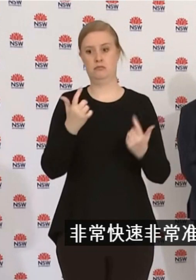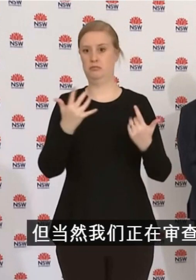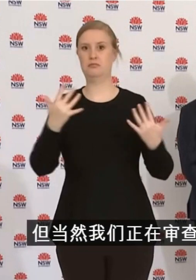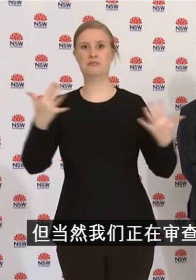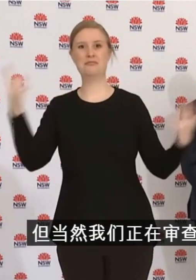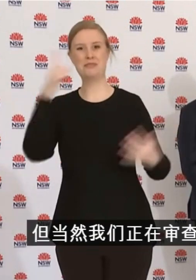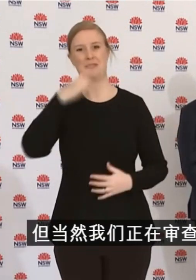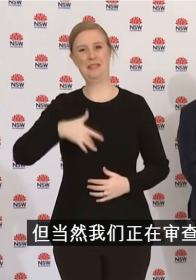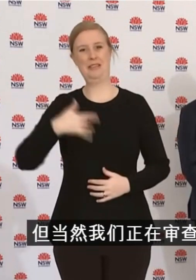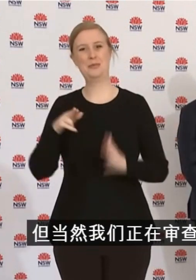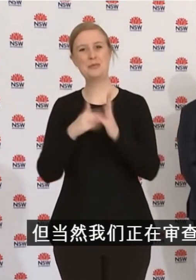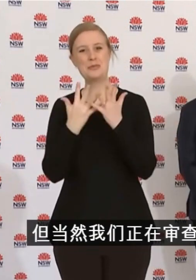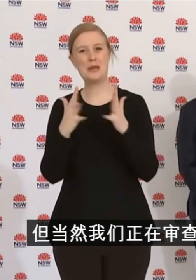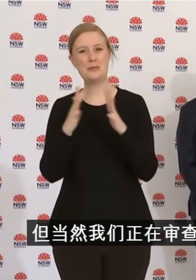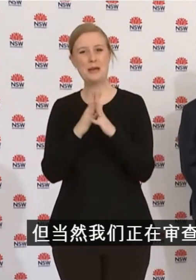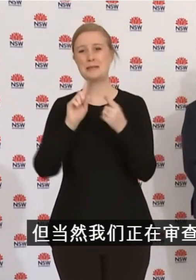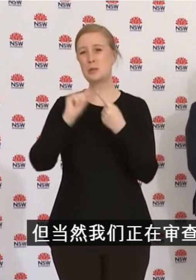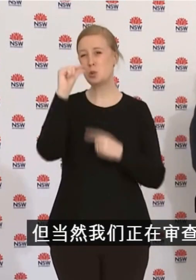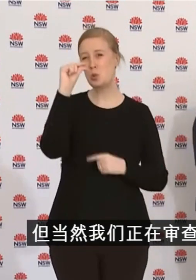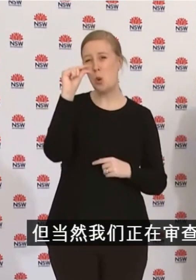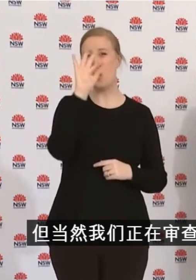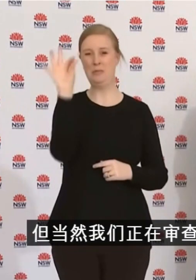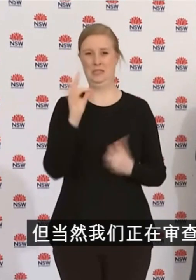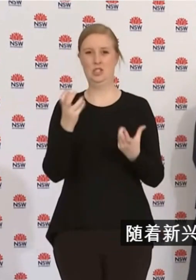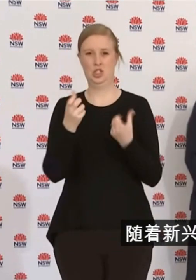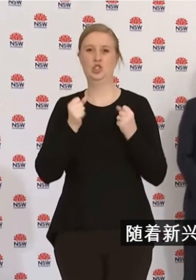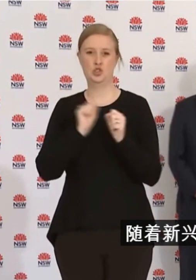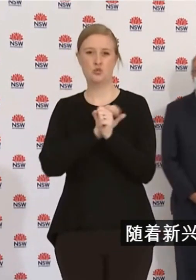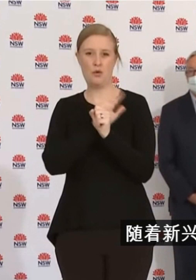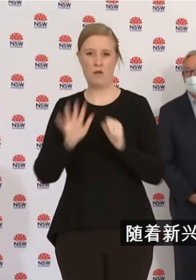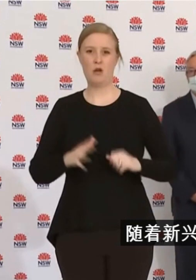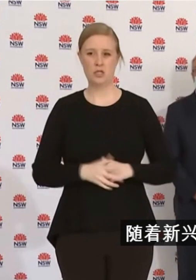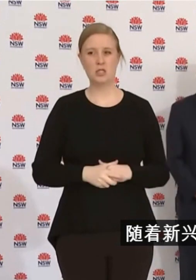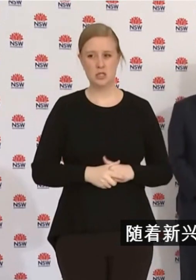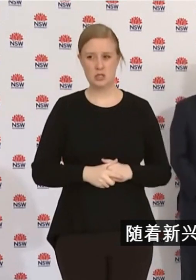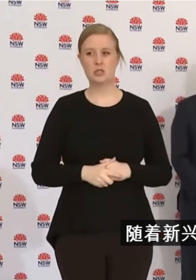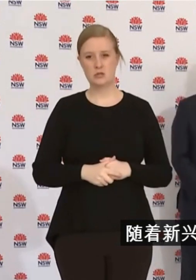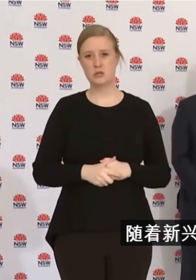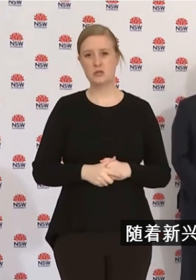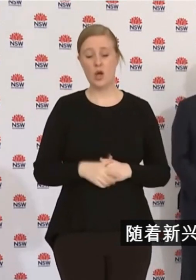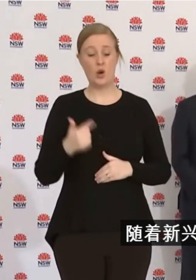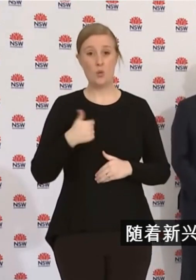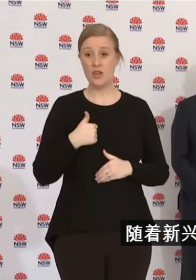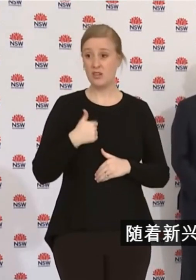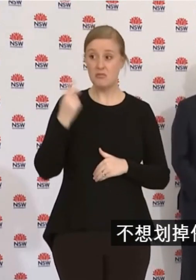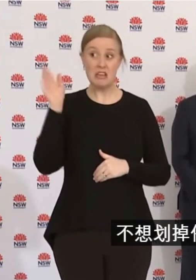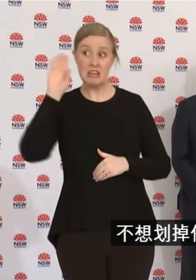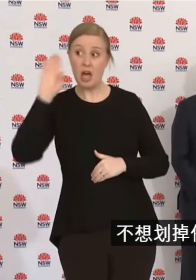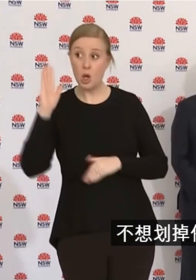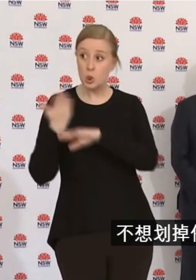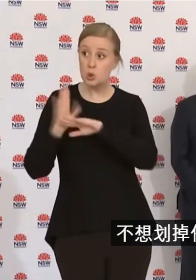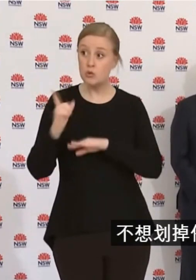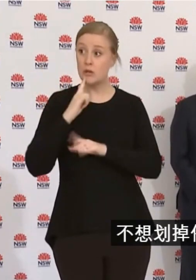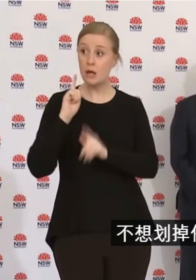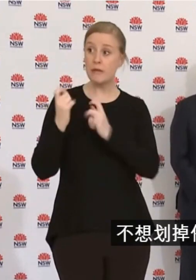about what's happening. But of course, we are reviewing the place for all these different tests and emerging technologies as they come about. And we don't